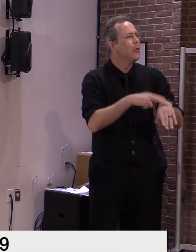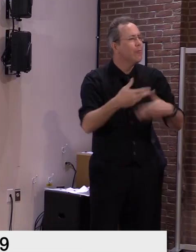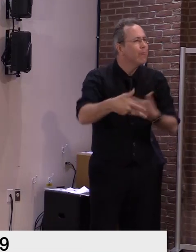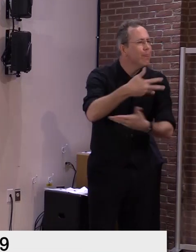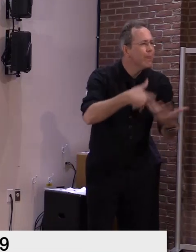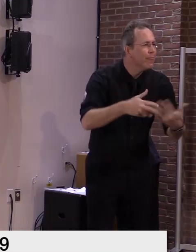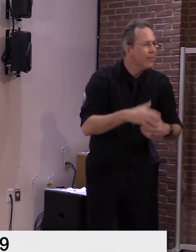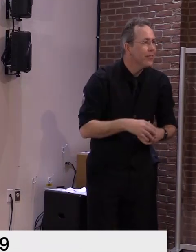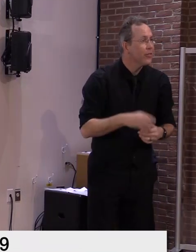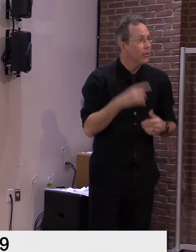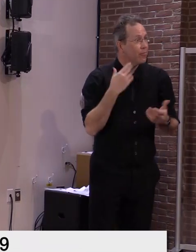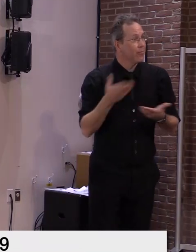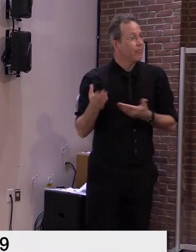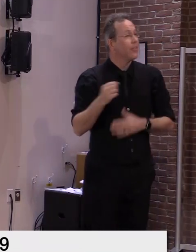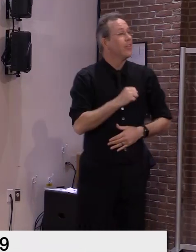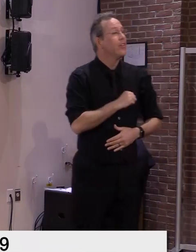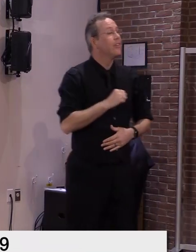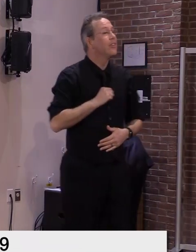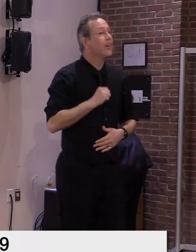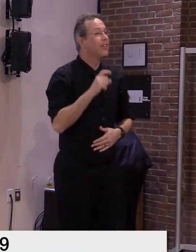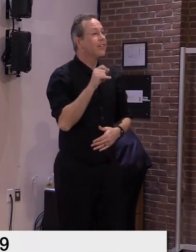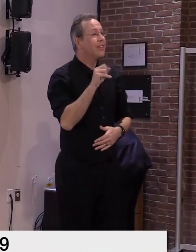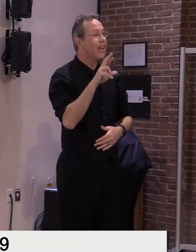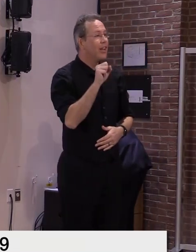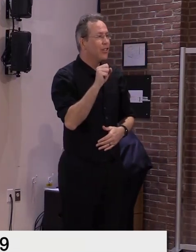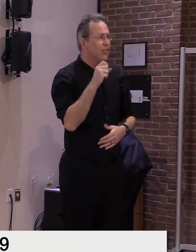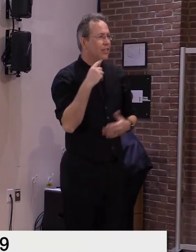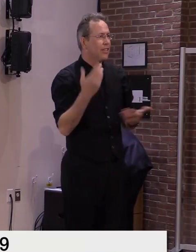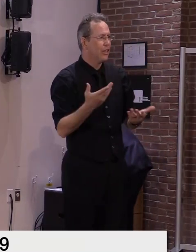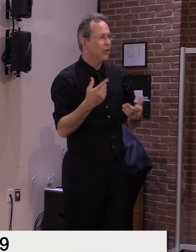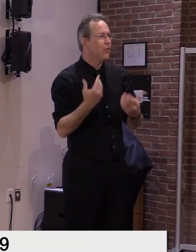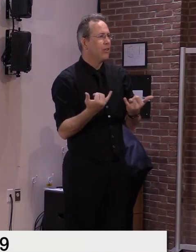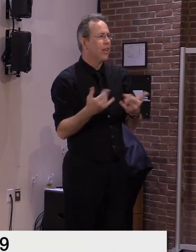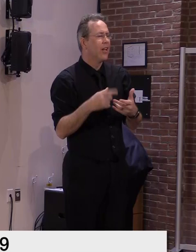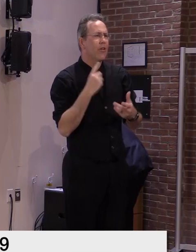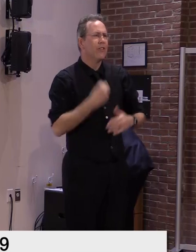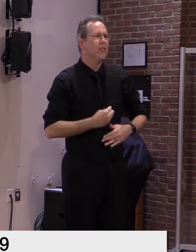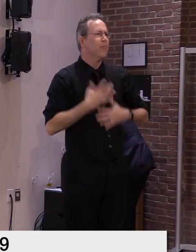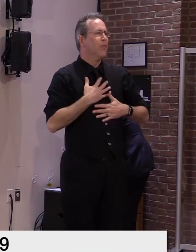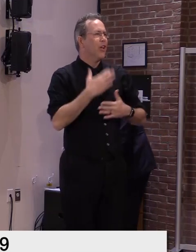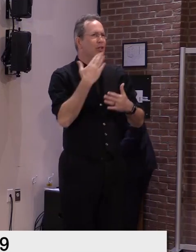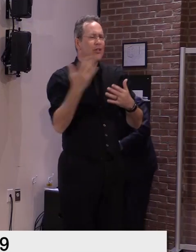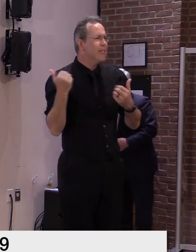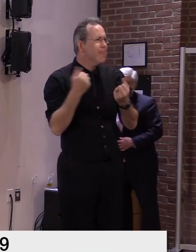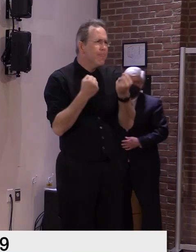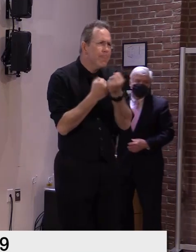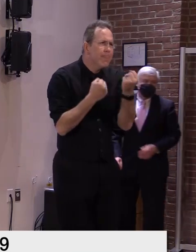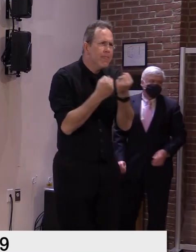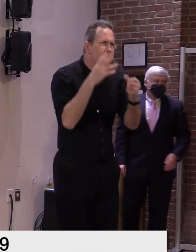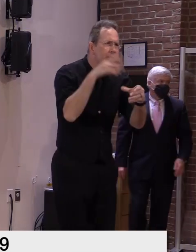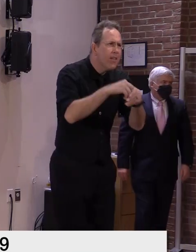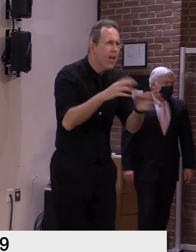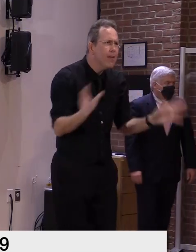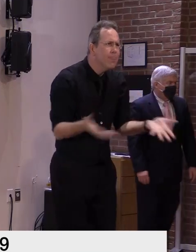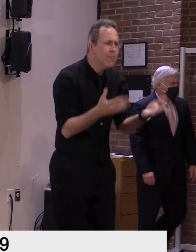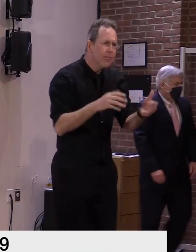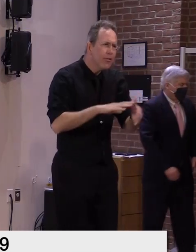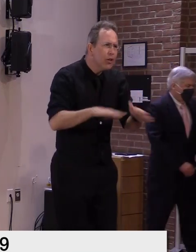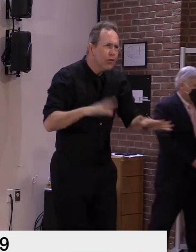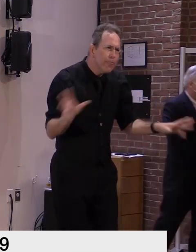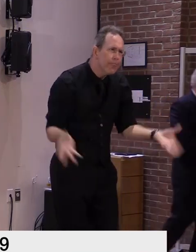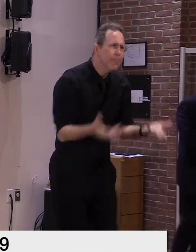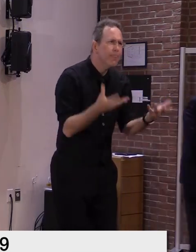a passionate advocate for this and for Vermont kids. I thank you, Senator Sanders, for being with